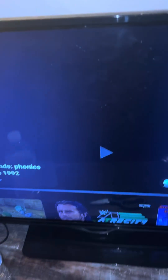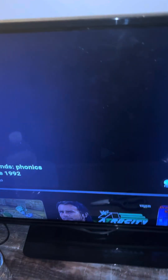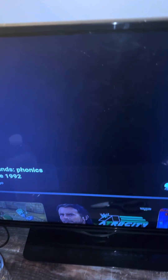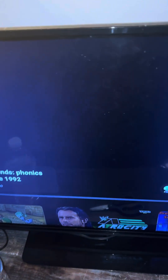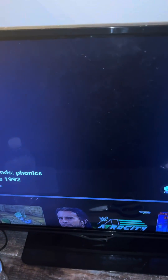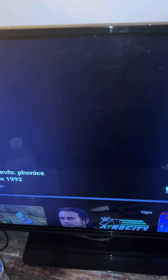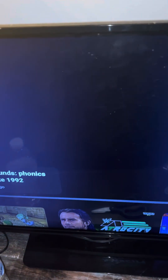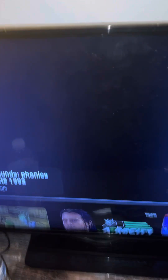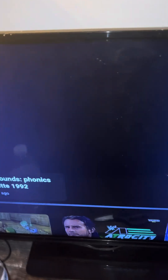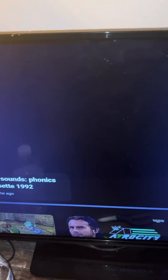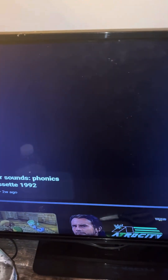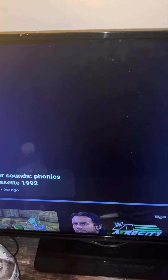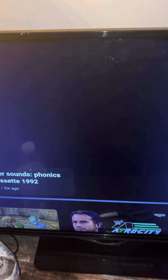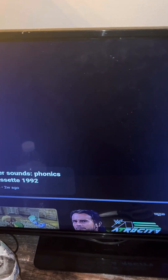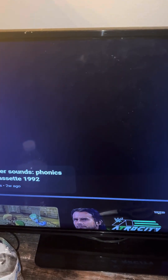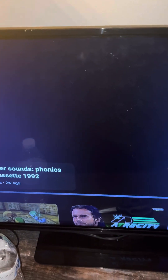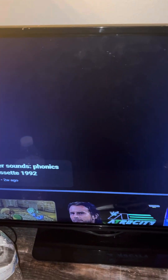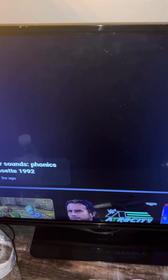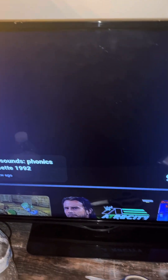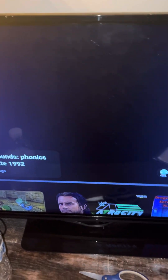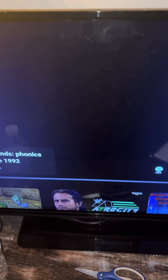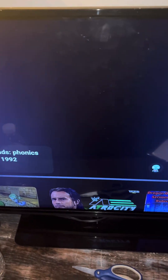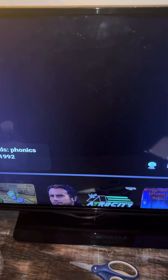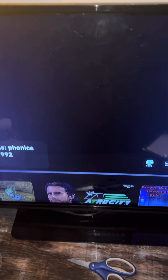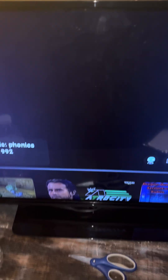Turn to page 2 and follow along in your book.